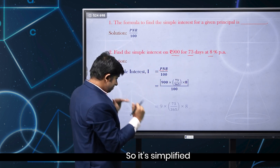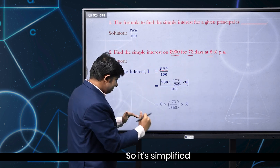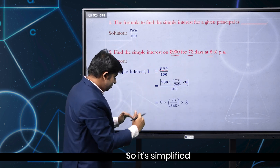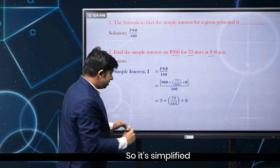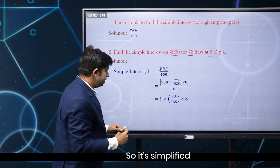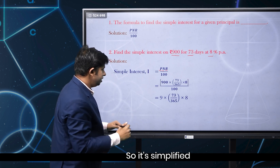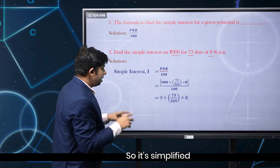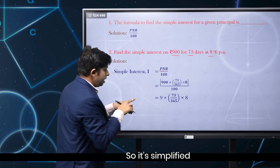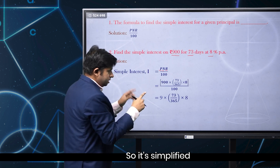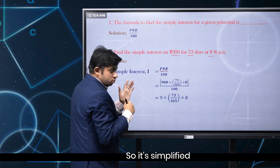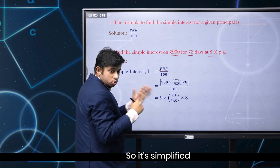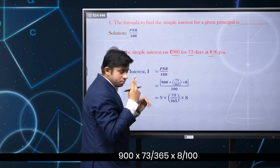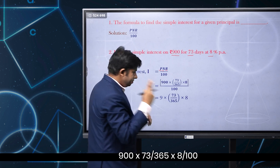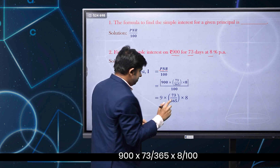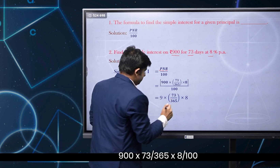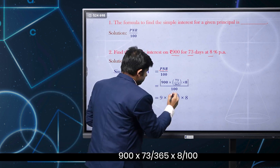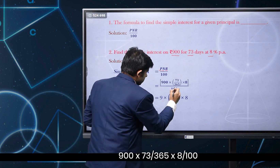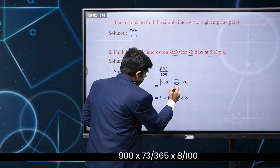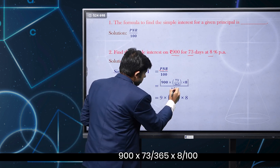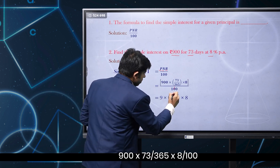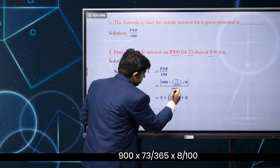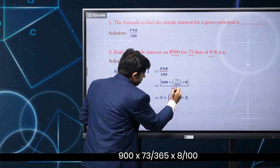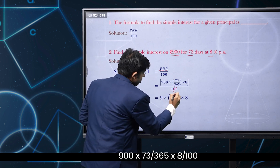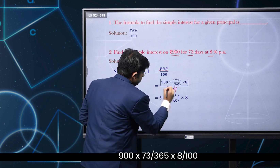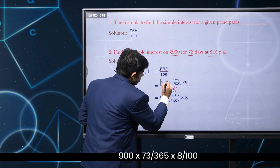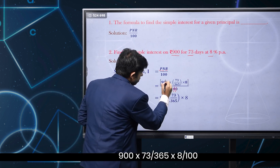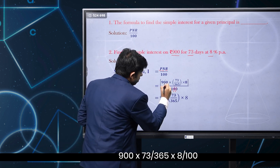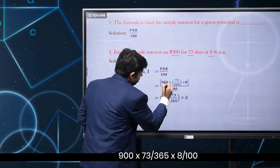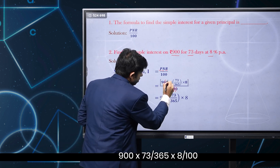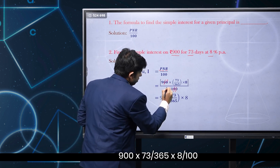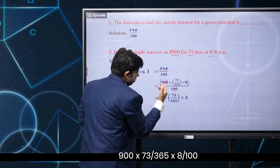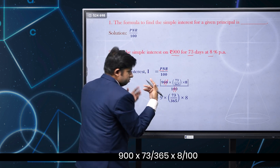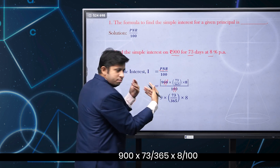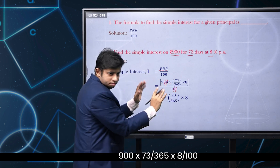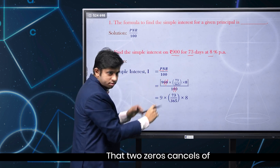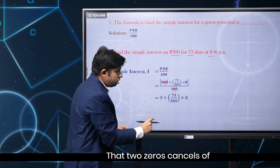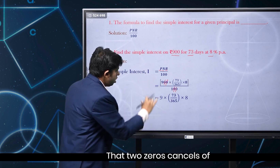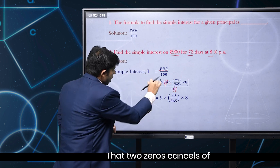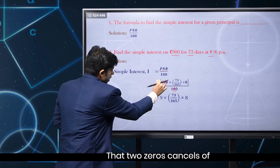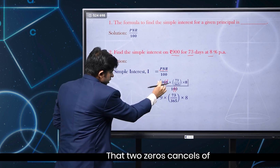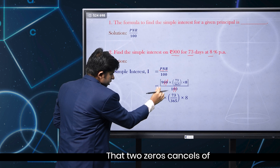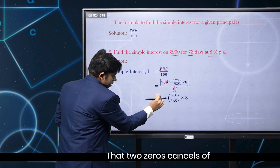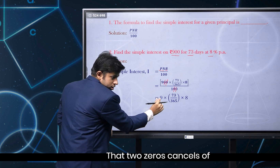So let's simplify 900 into 73 by 365 into 8 by 100. The two zeros cancels off.